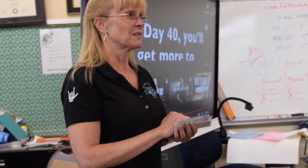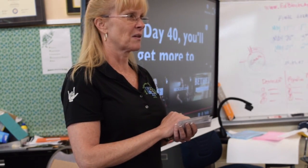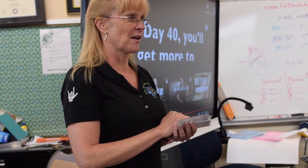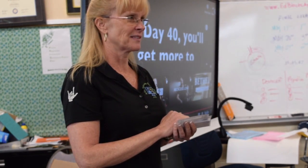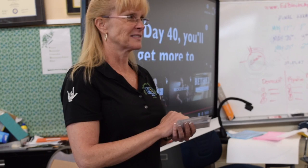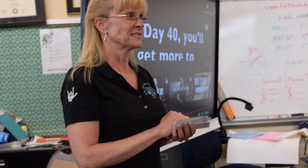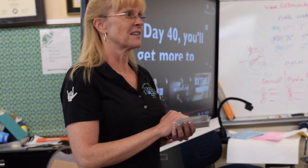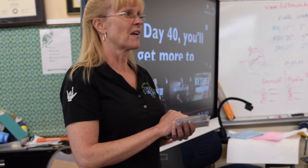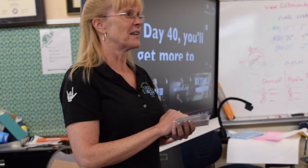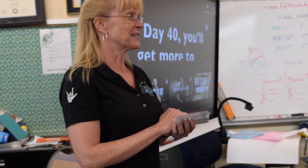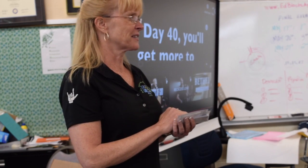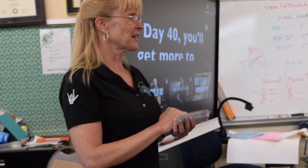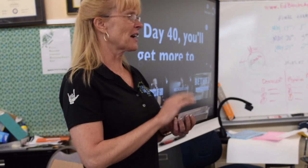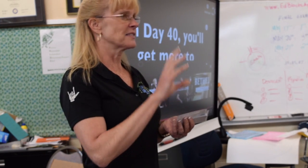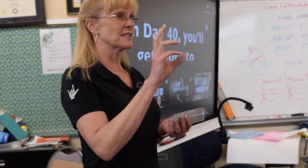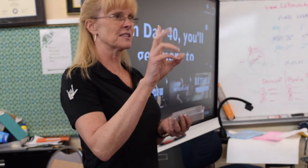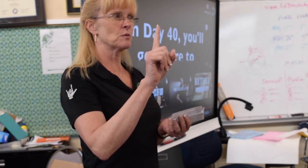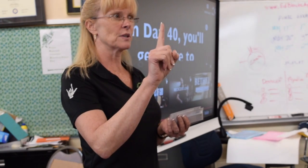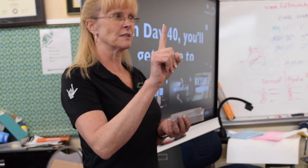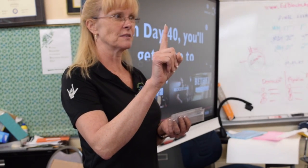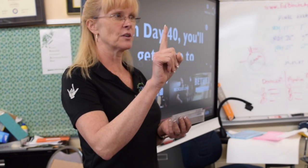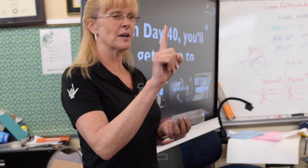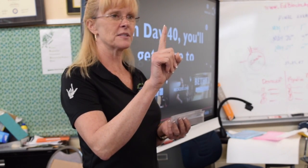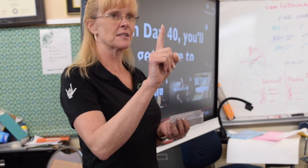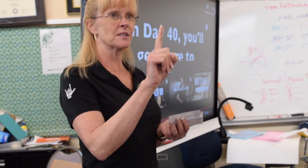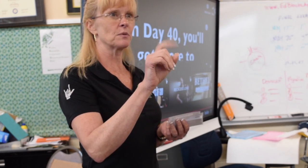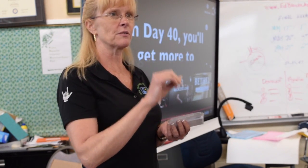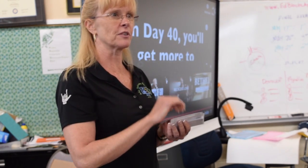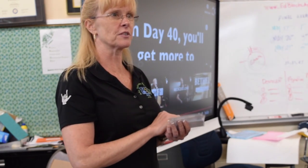60, sorry. Okay, 61. Who has 61